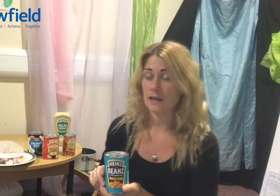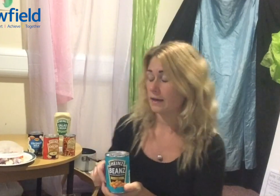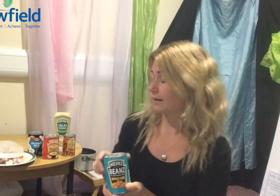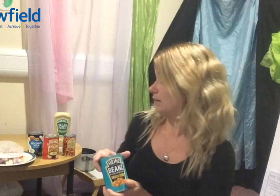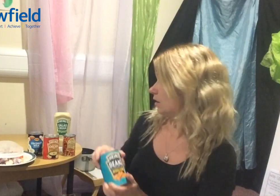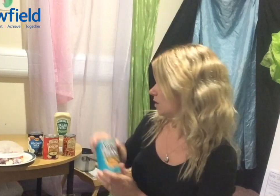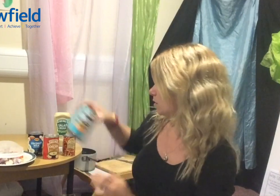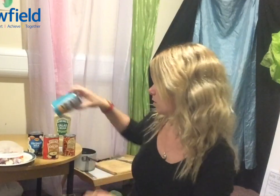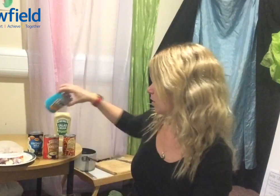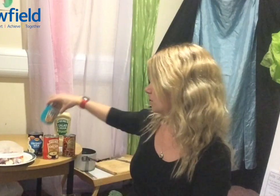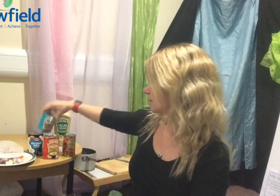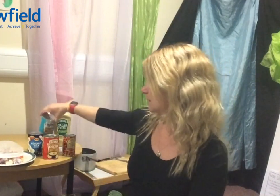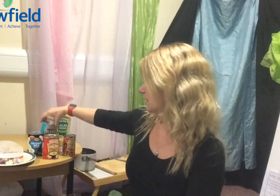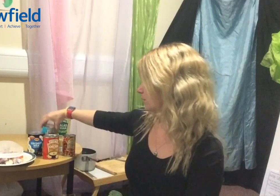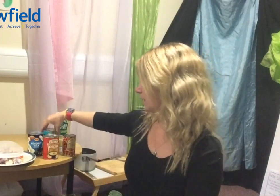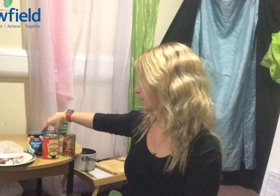okay, and that can't necessarily